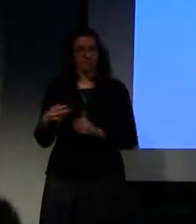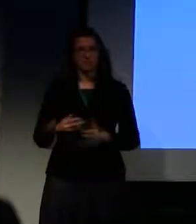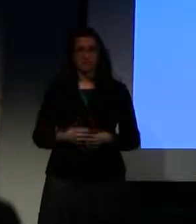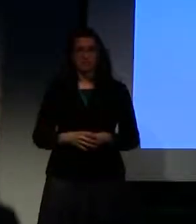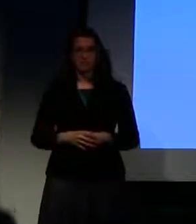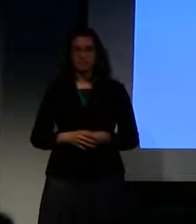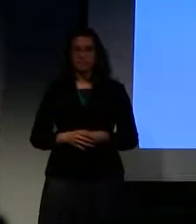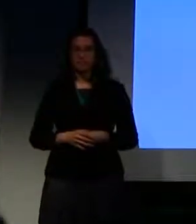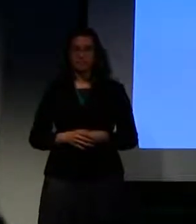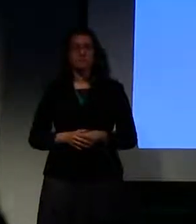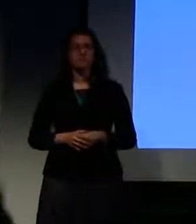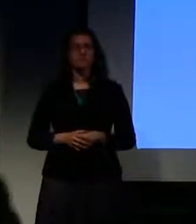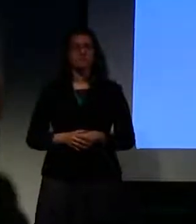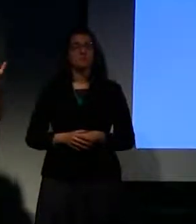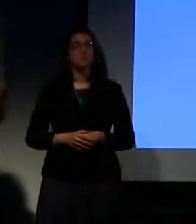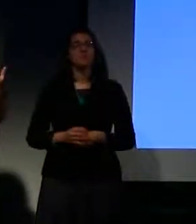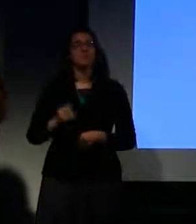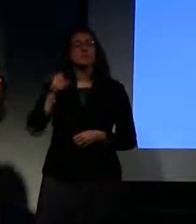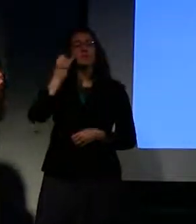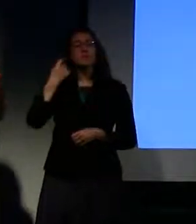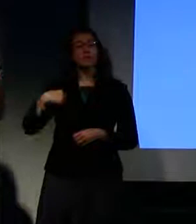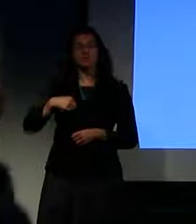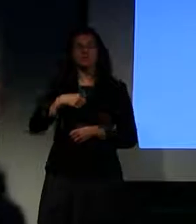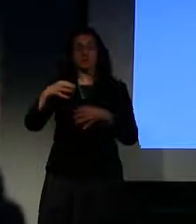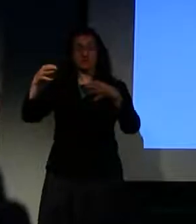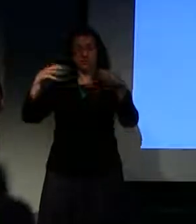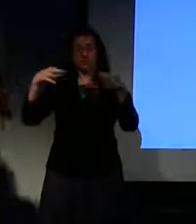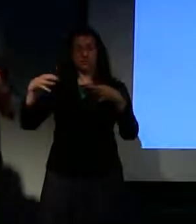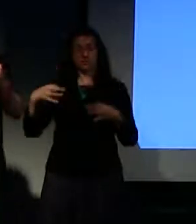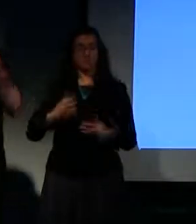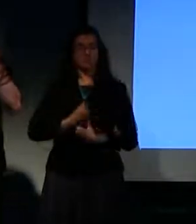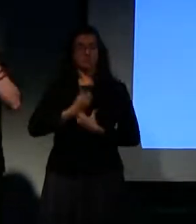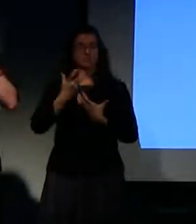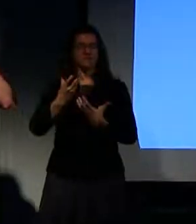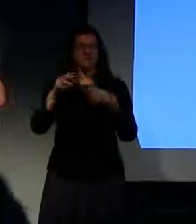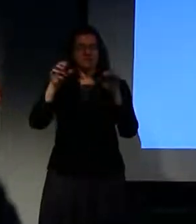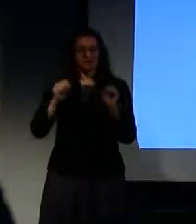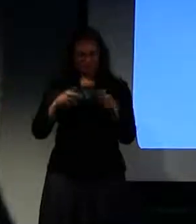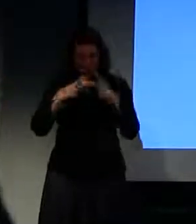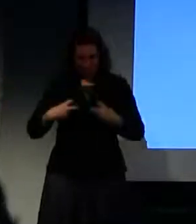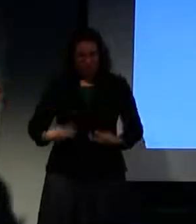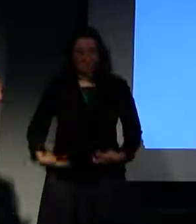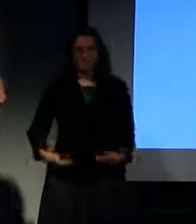such, We define poetry, perhaps we could define our own identity.